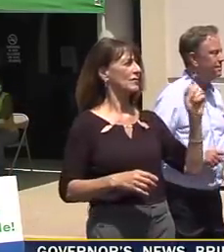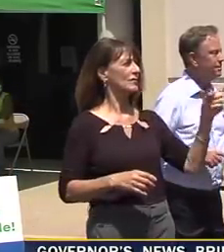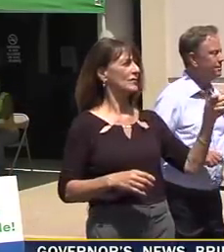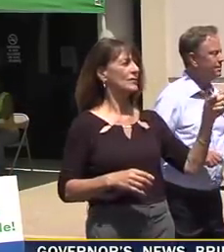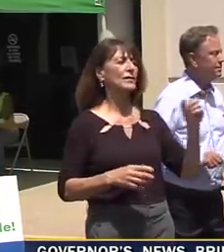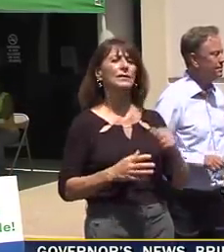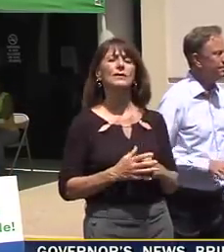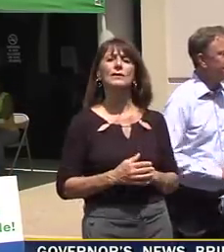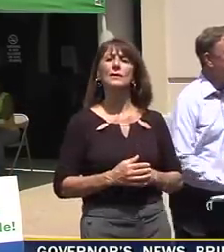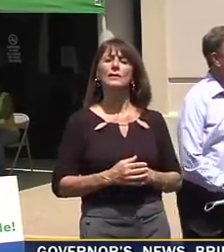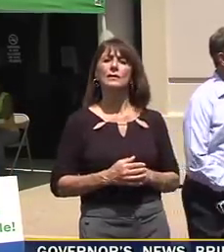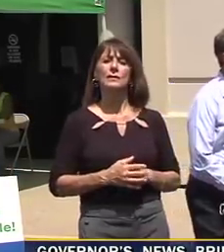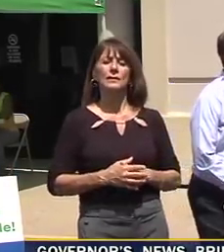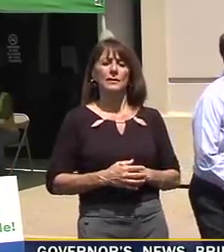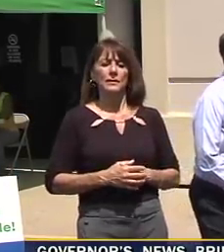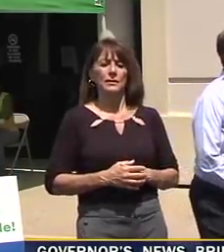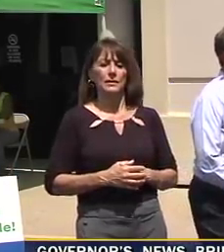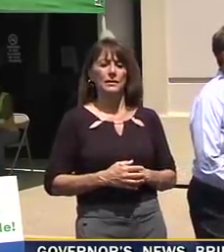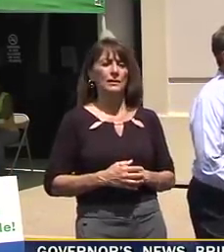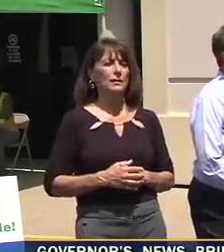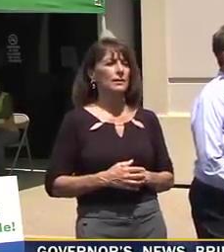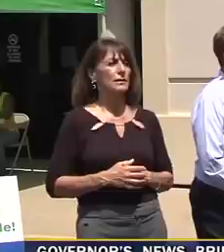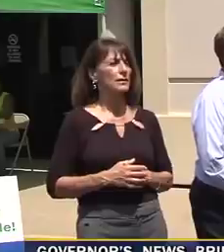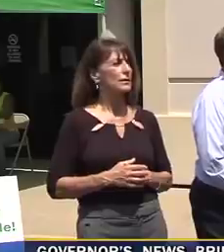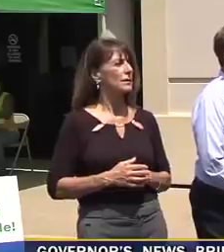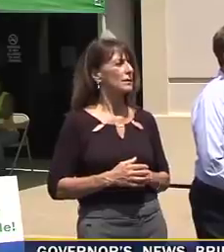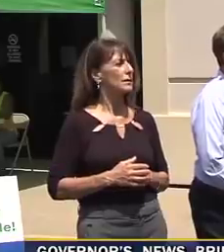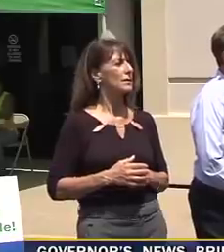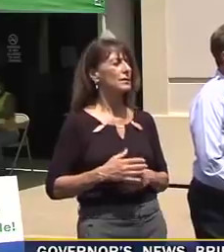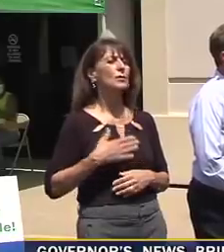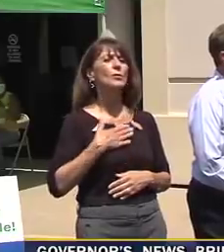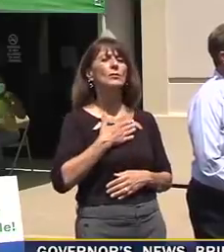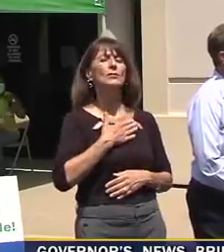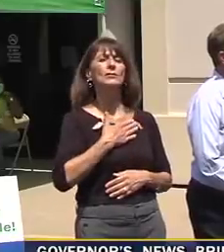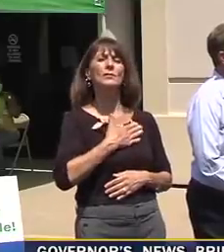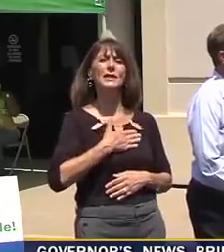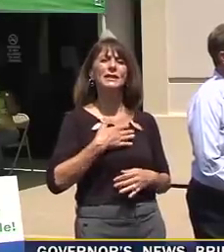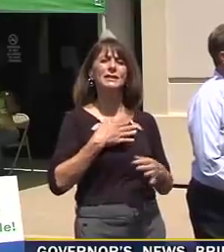Governor, can you explain to us why the change in policy